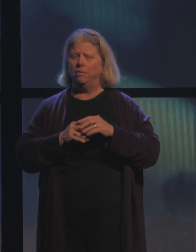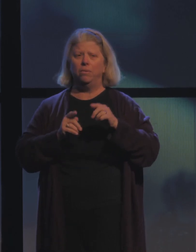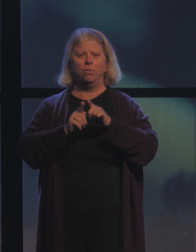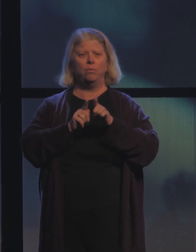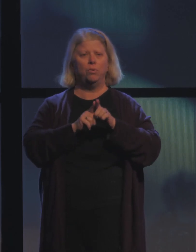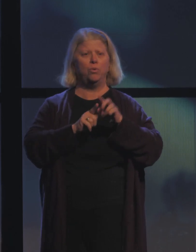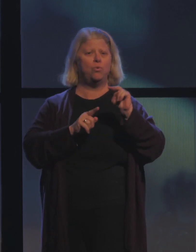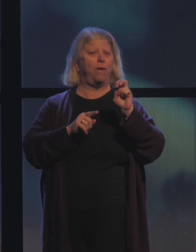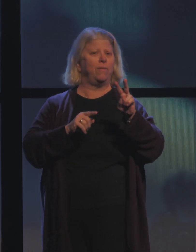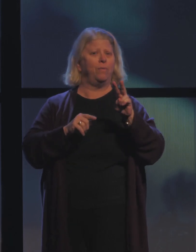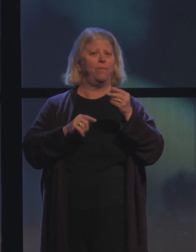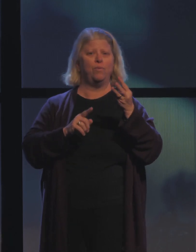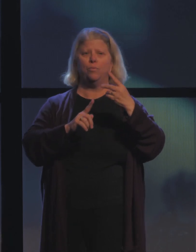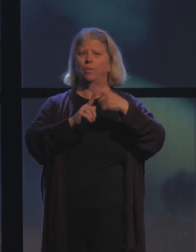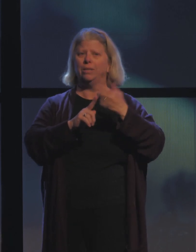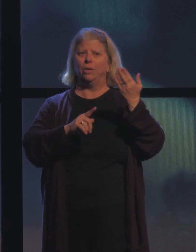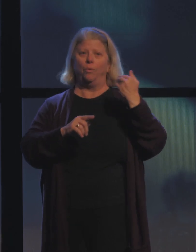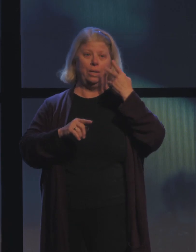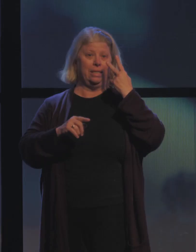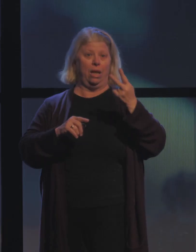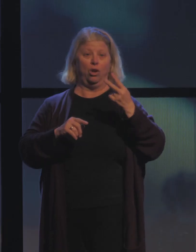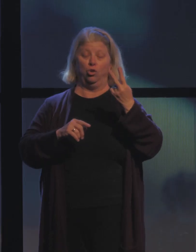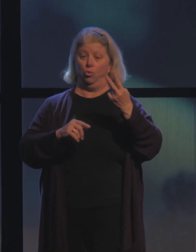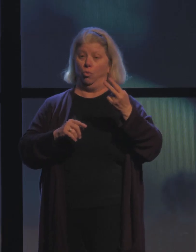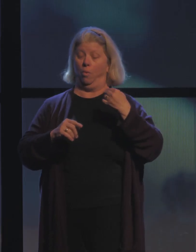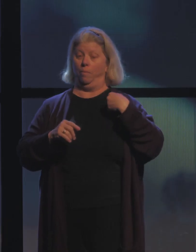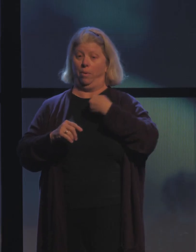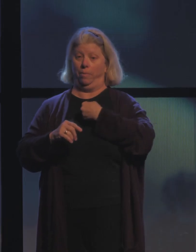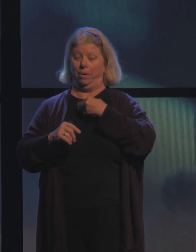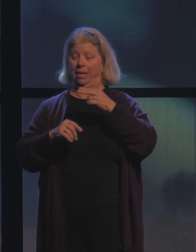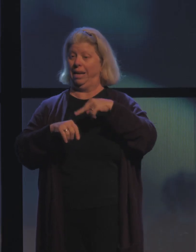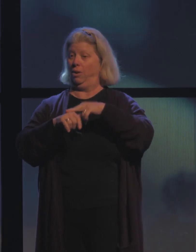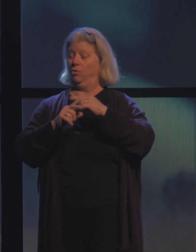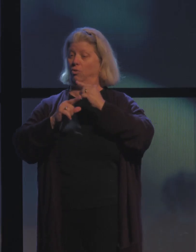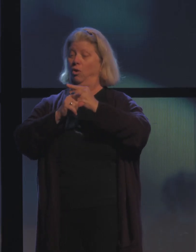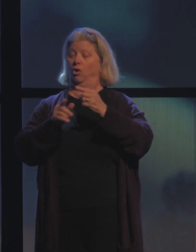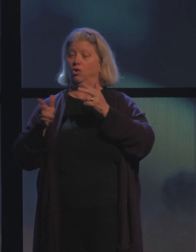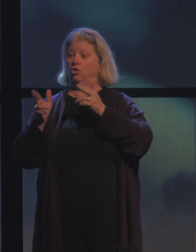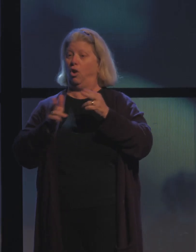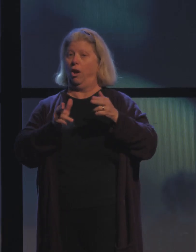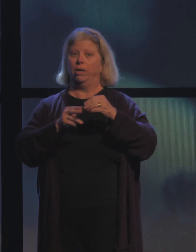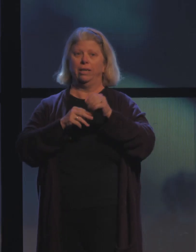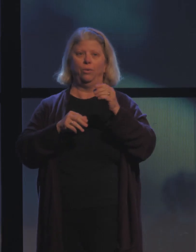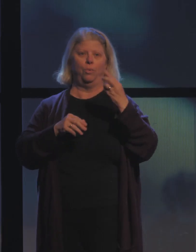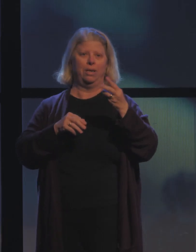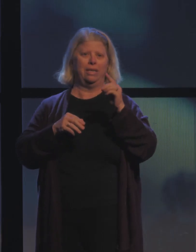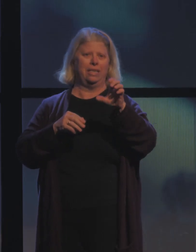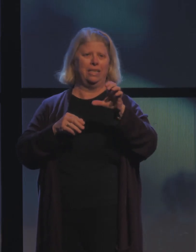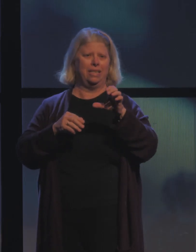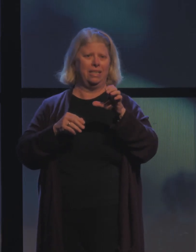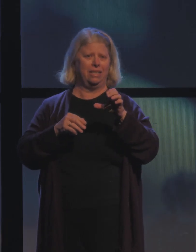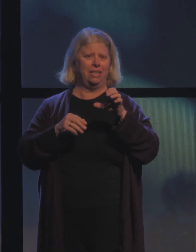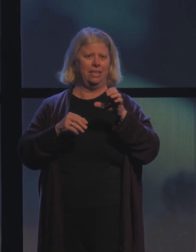And in November, just a few months ago, we saw 2 members of the National Guard were shot in DC. It